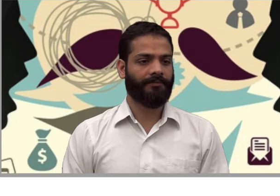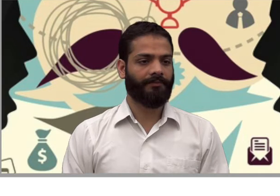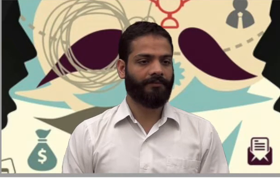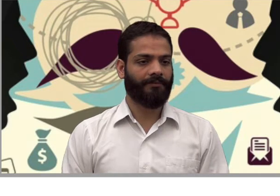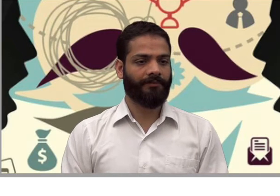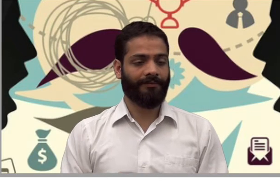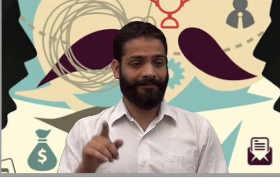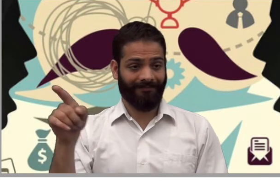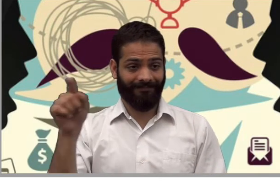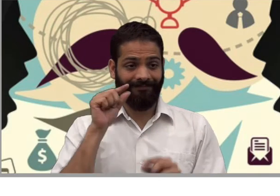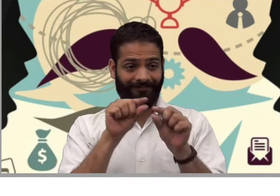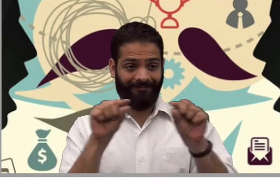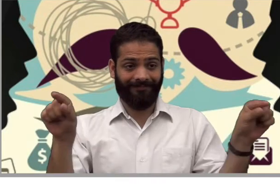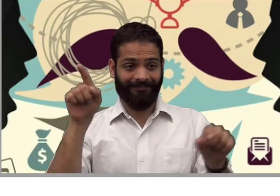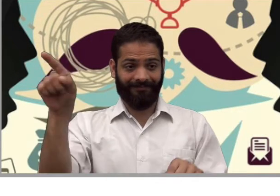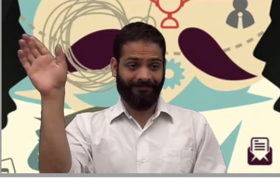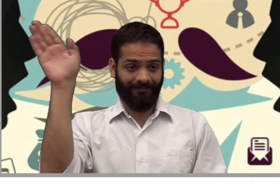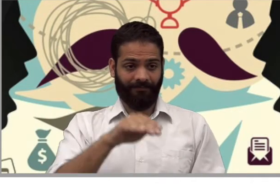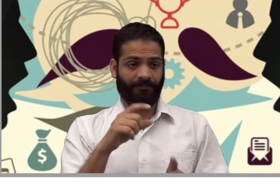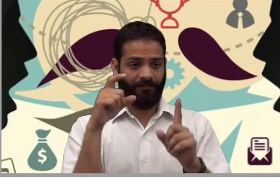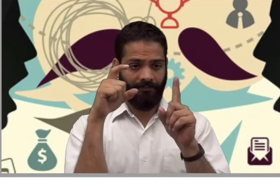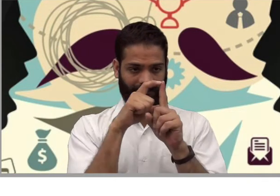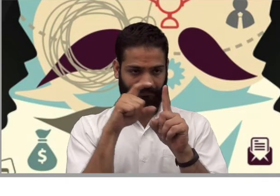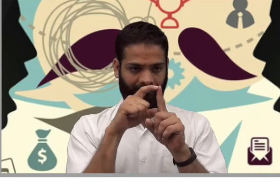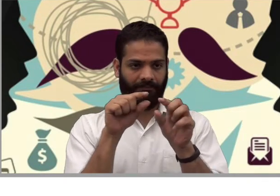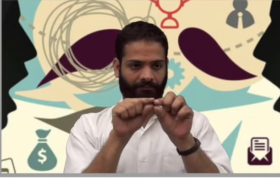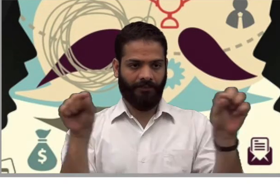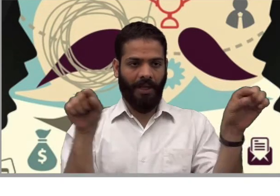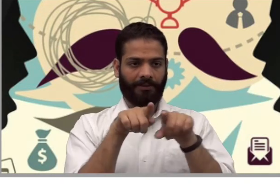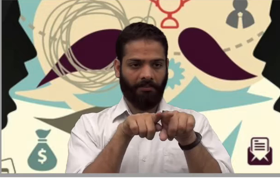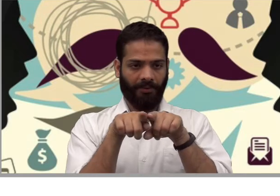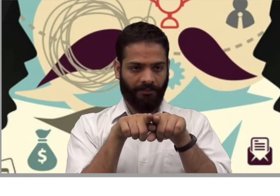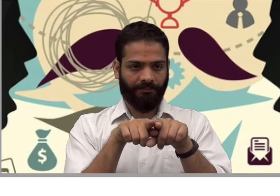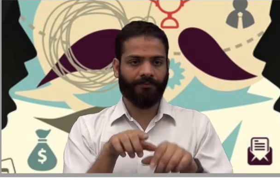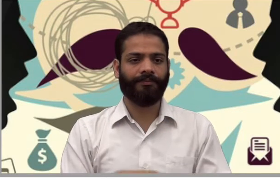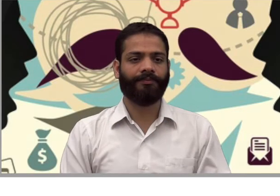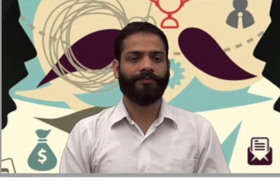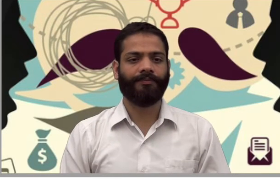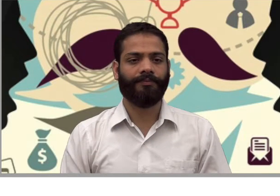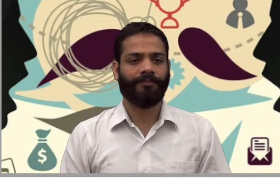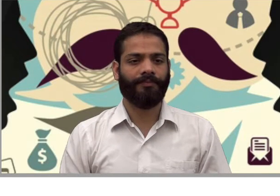The next grammatical category is gender.